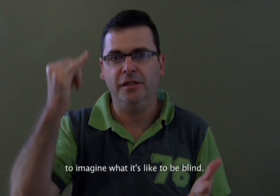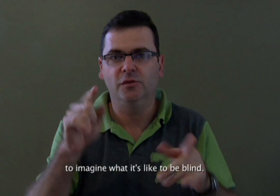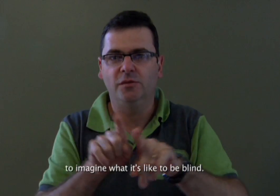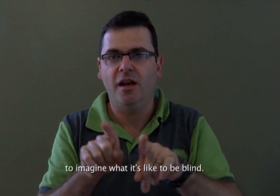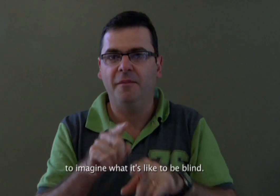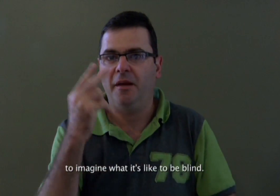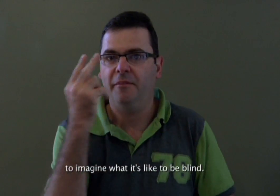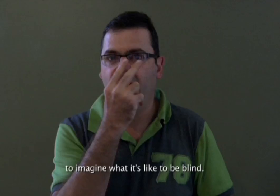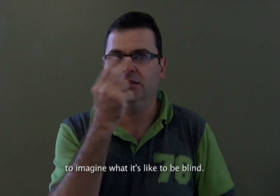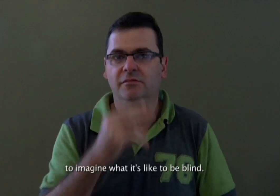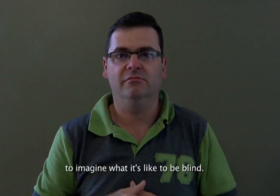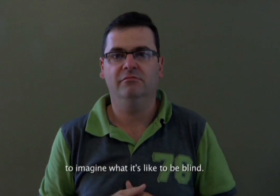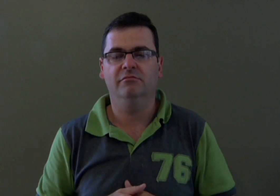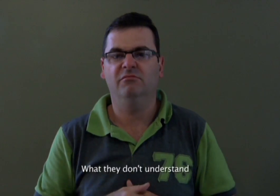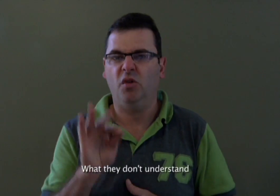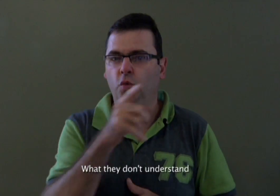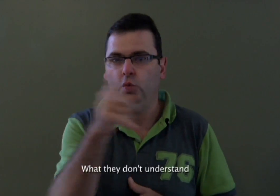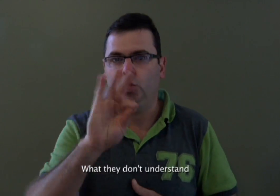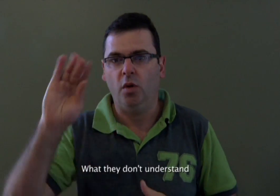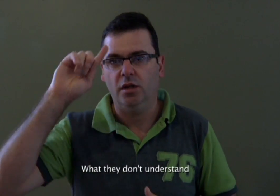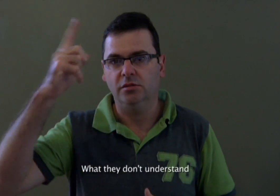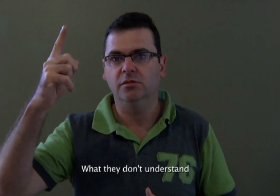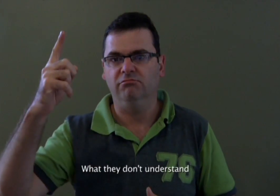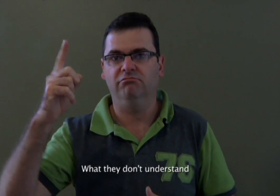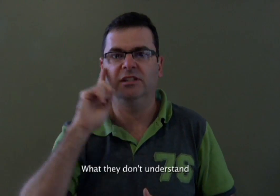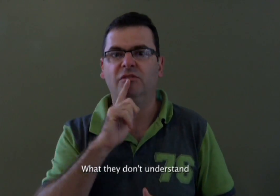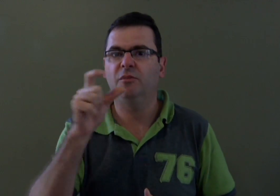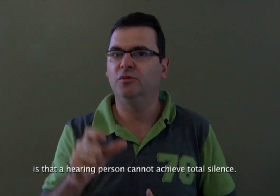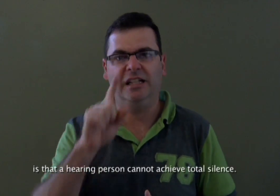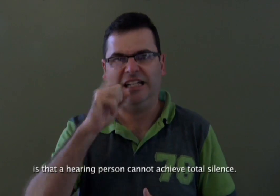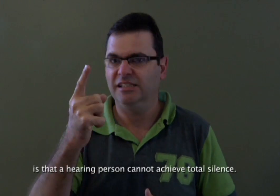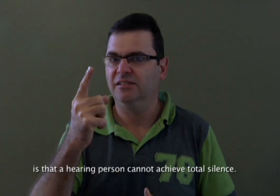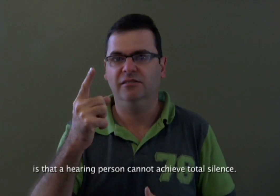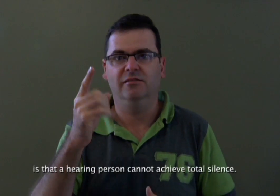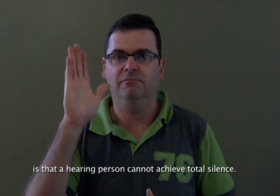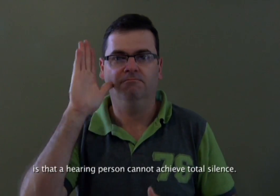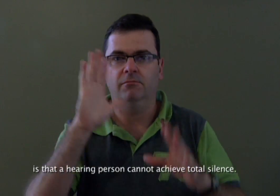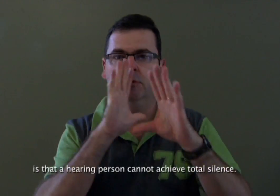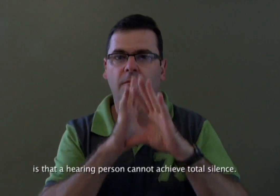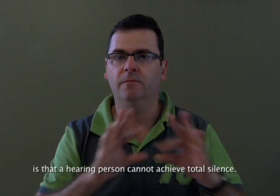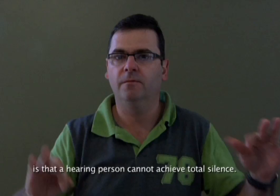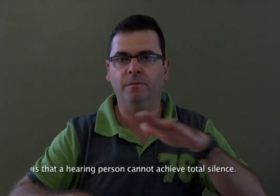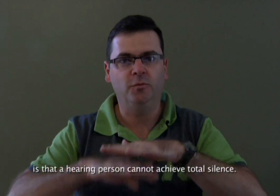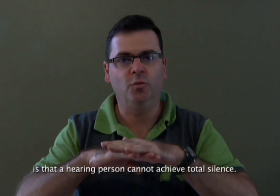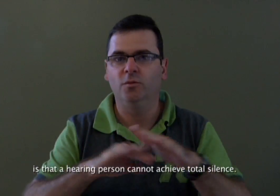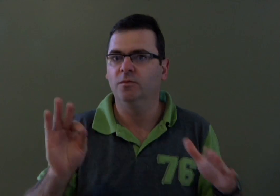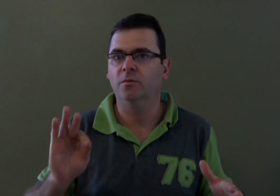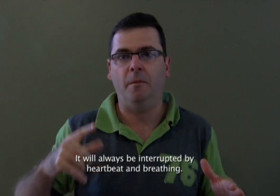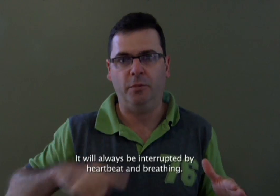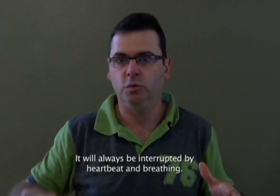it's like to be blind. What they don't understand is that a hearing person cannot achieve total silence. It will